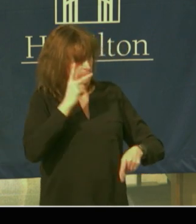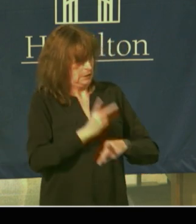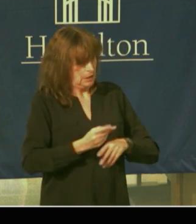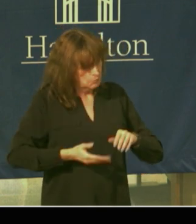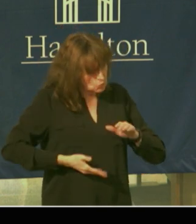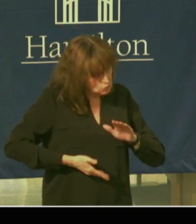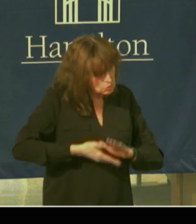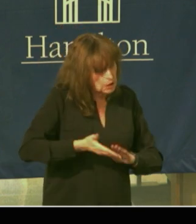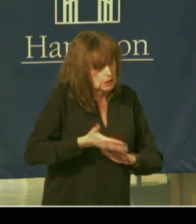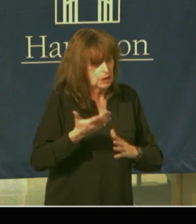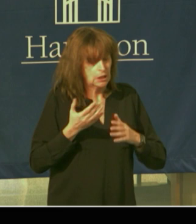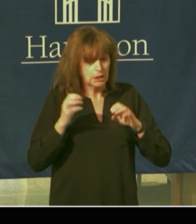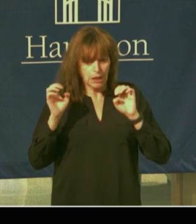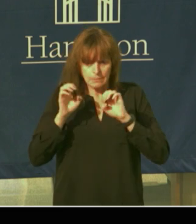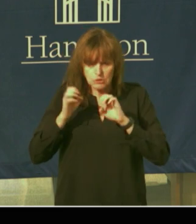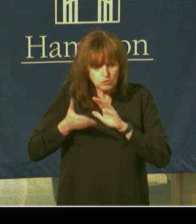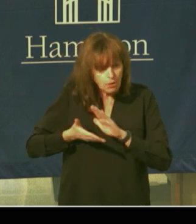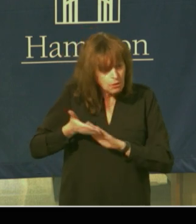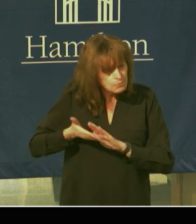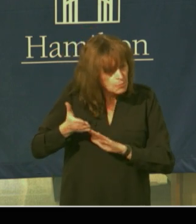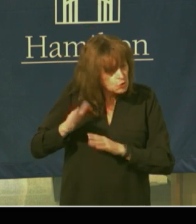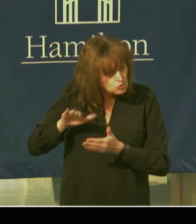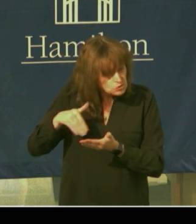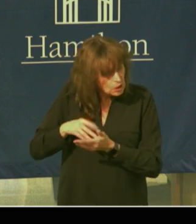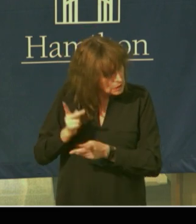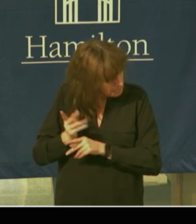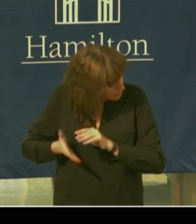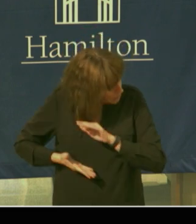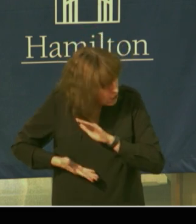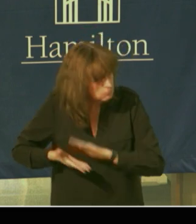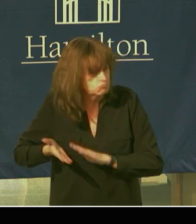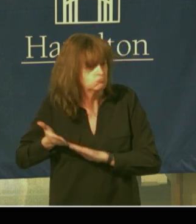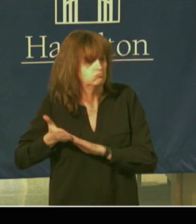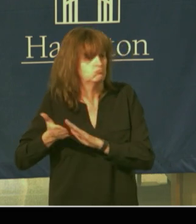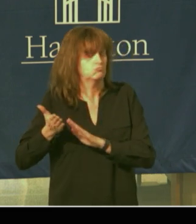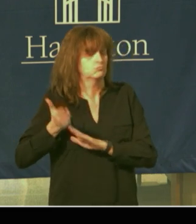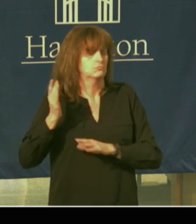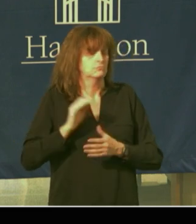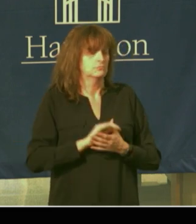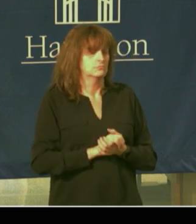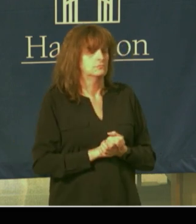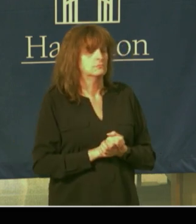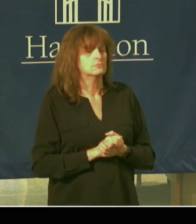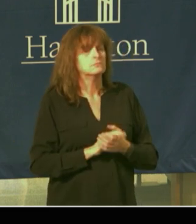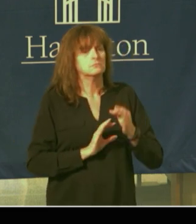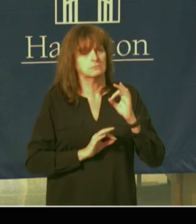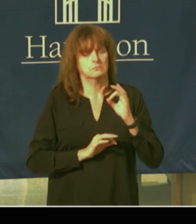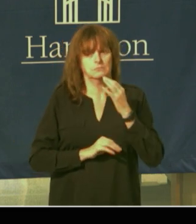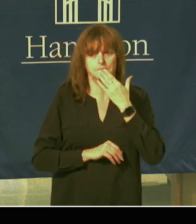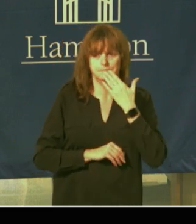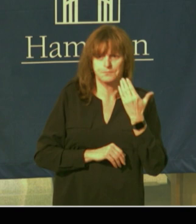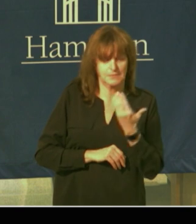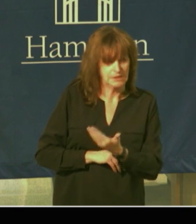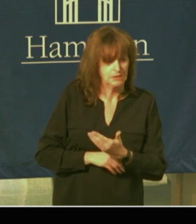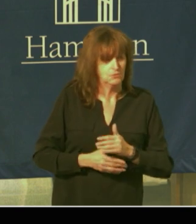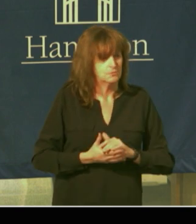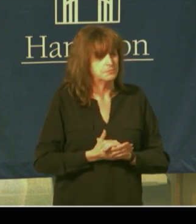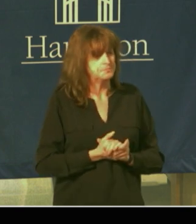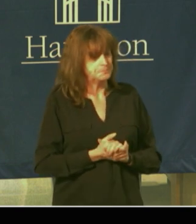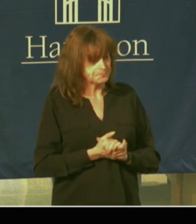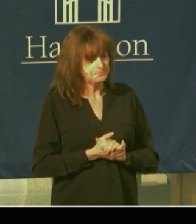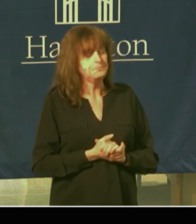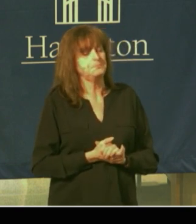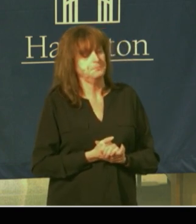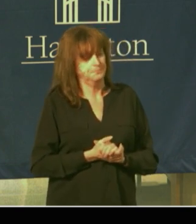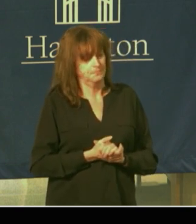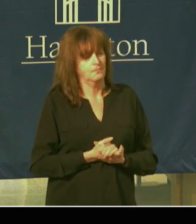hopefully, if people are ill, we can do that through technology. Thank you very much, Mr. Mayor. Again, you are watching the COVID-19 Town Hall presented by City of